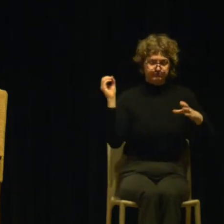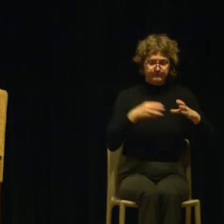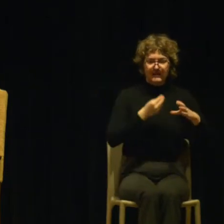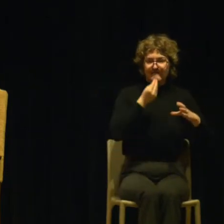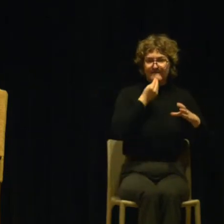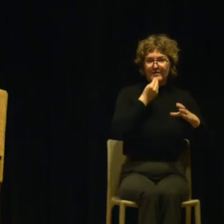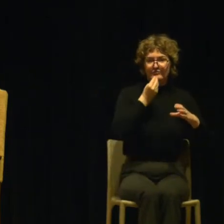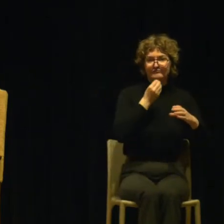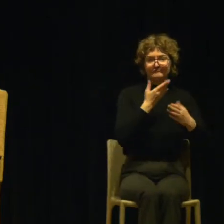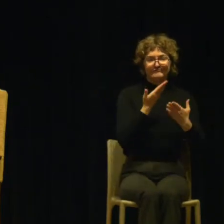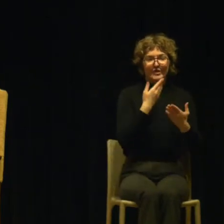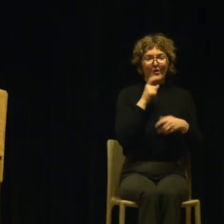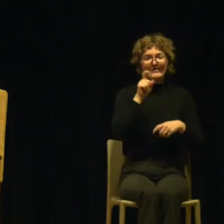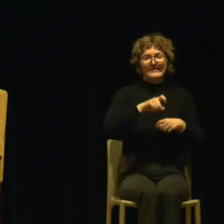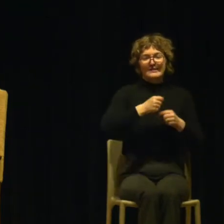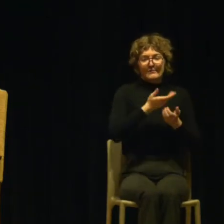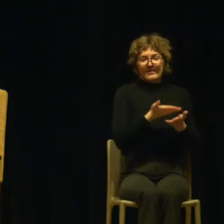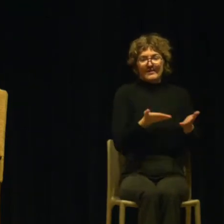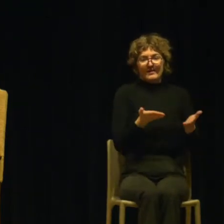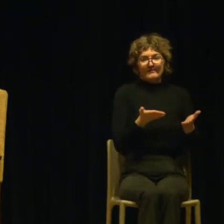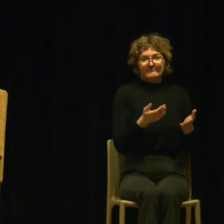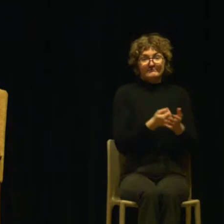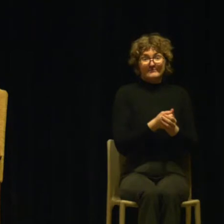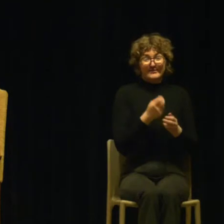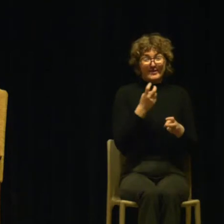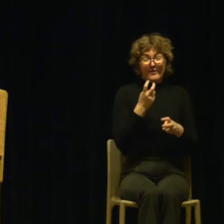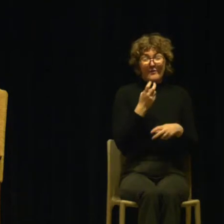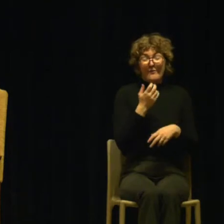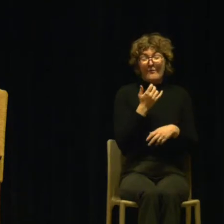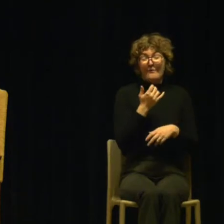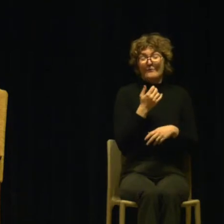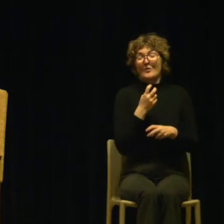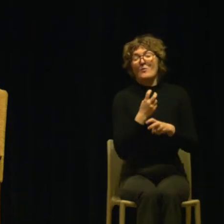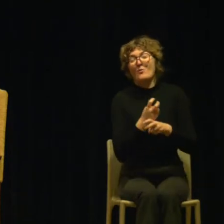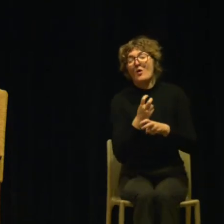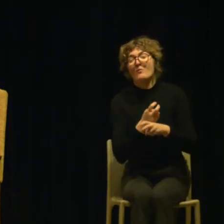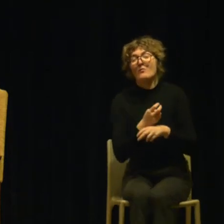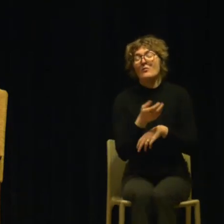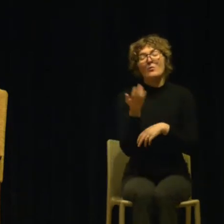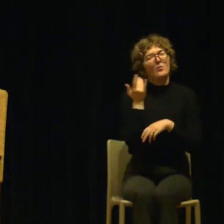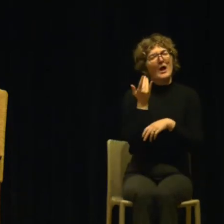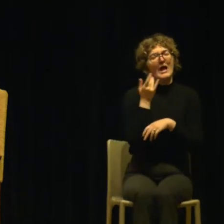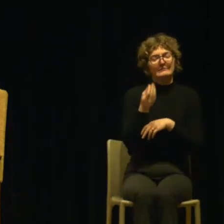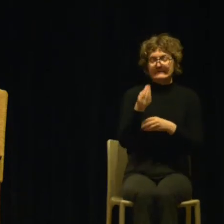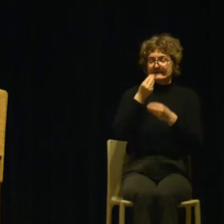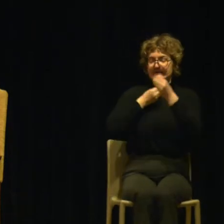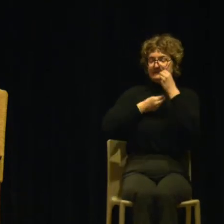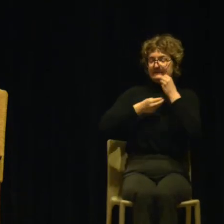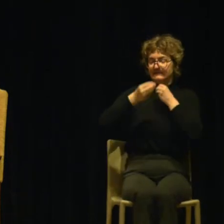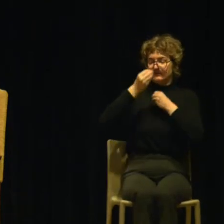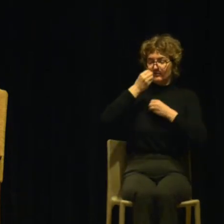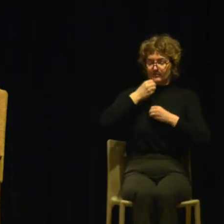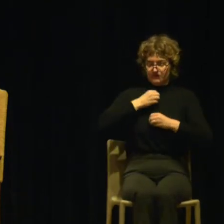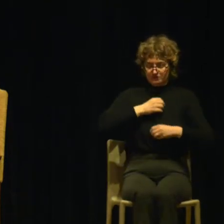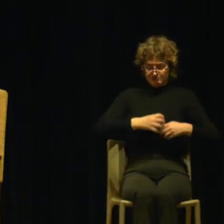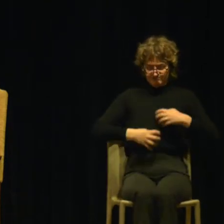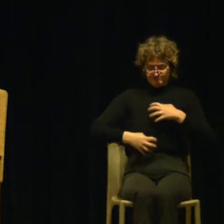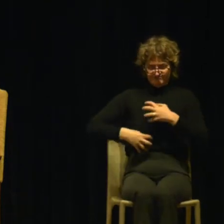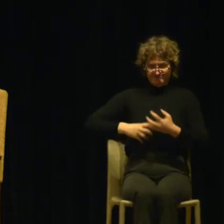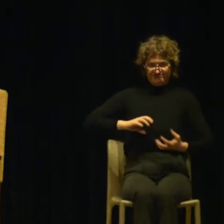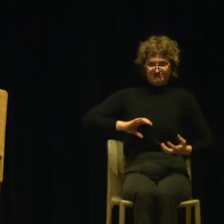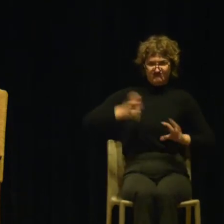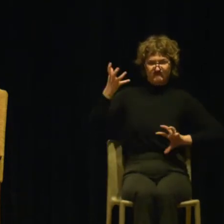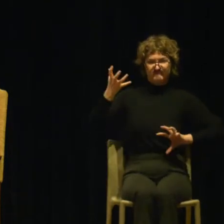that don't belong there. And the problem with that is that when you ingest this food, it disrupts